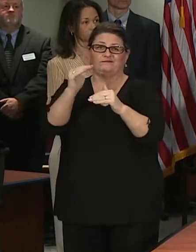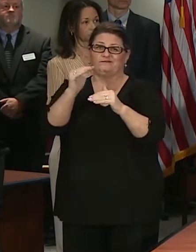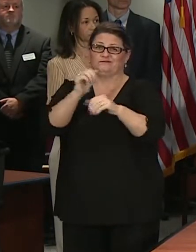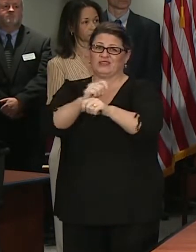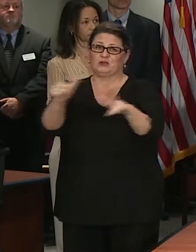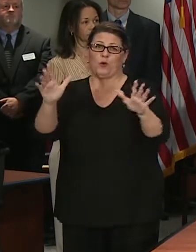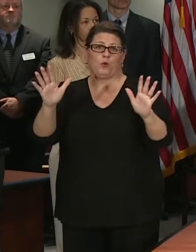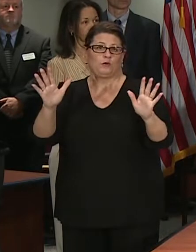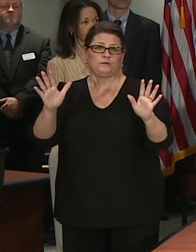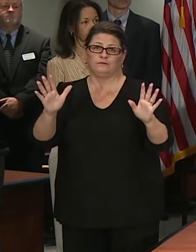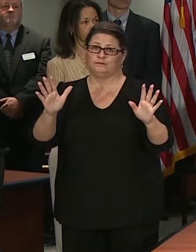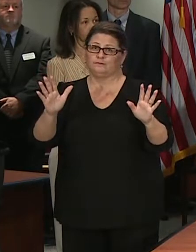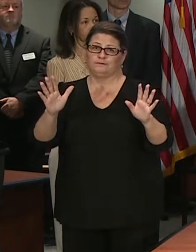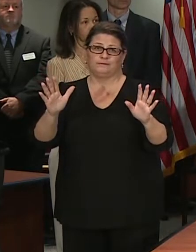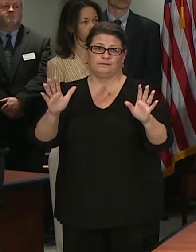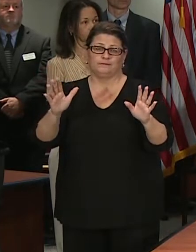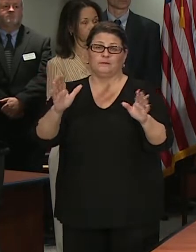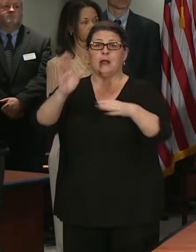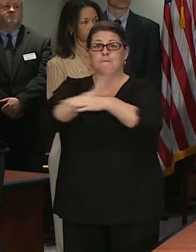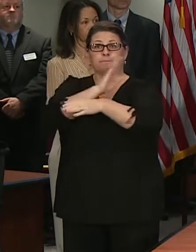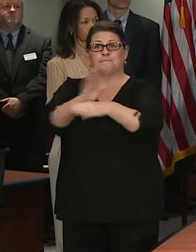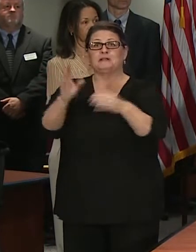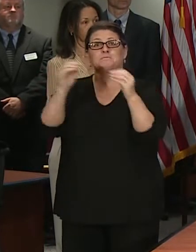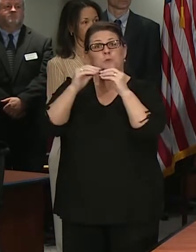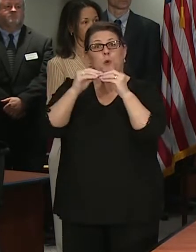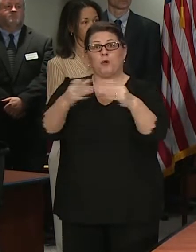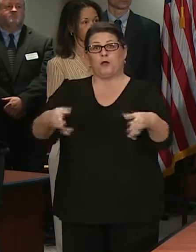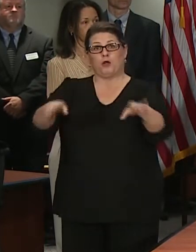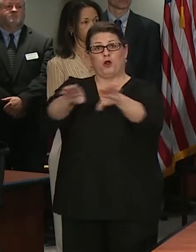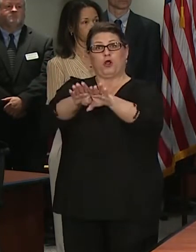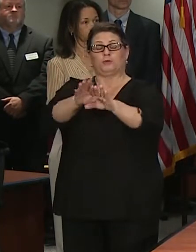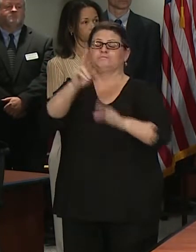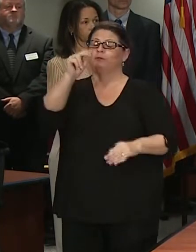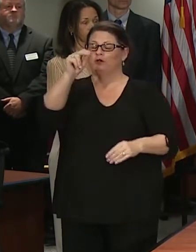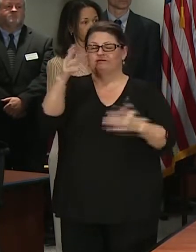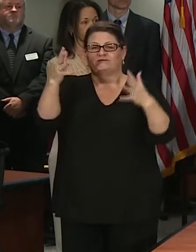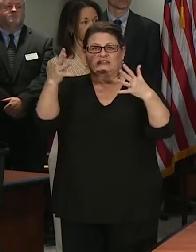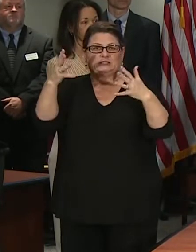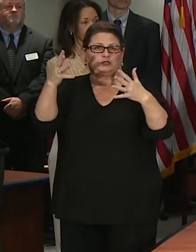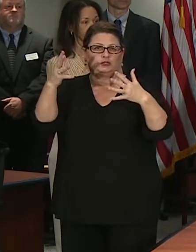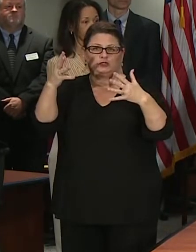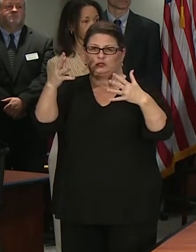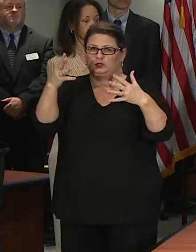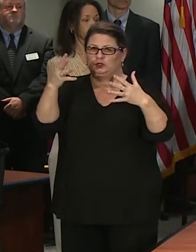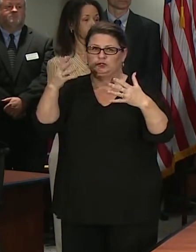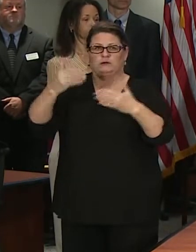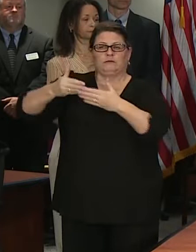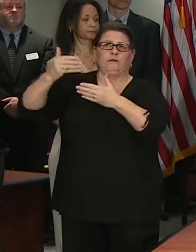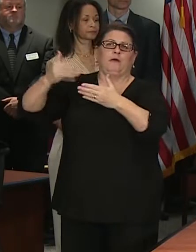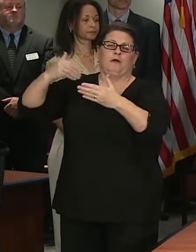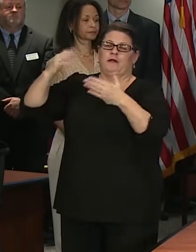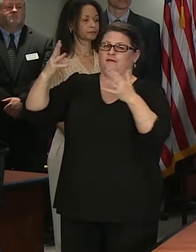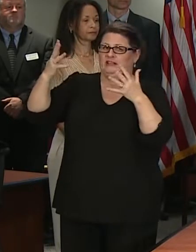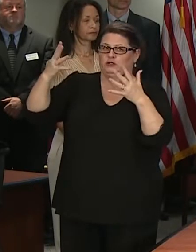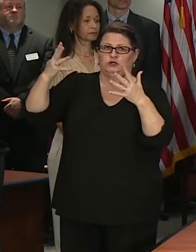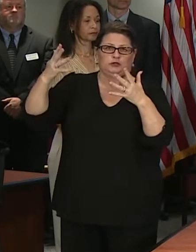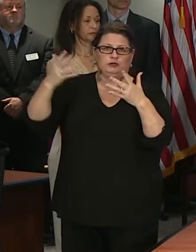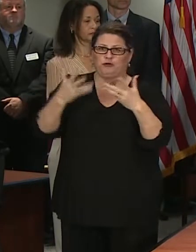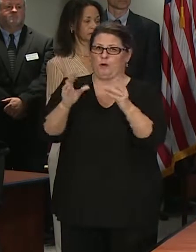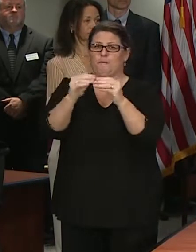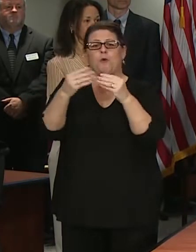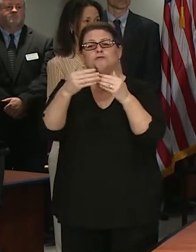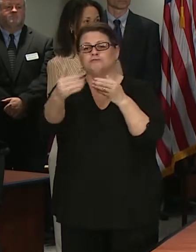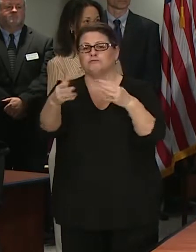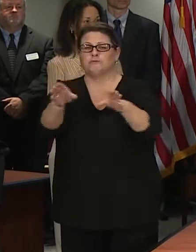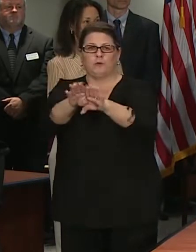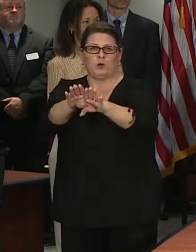are closing no additional businesses. Those businesses have been closed in previous orders. Also,